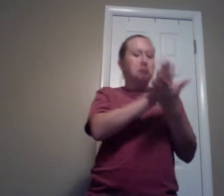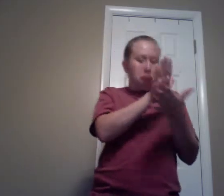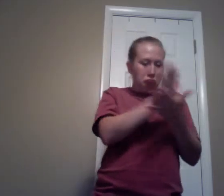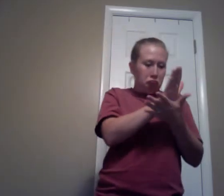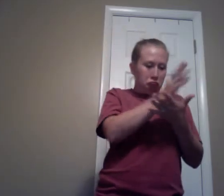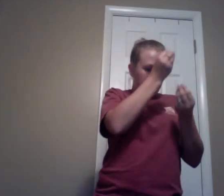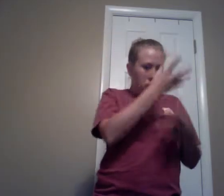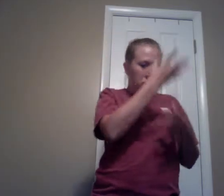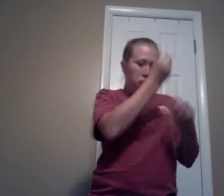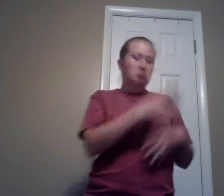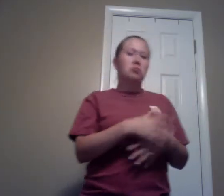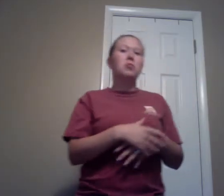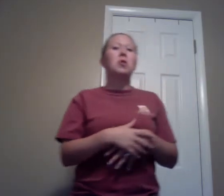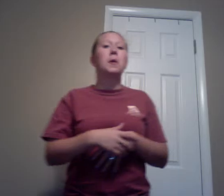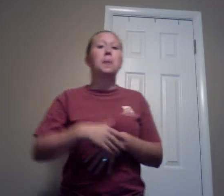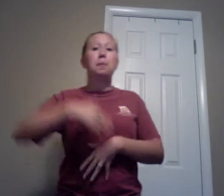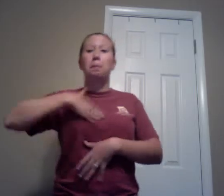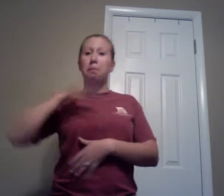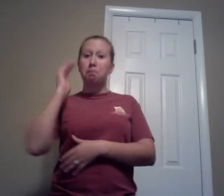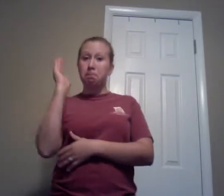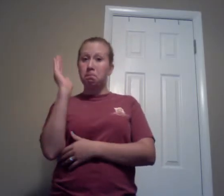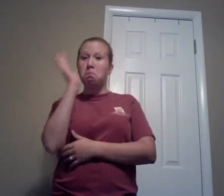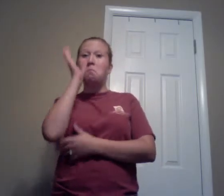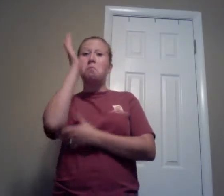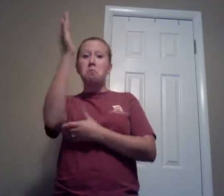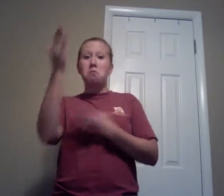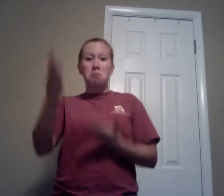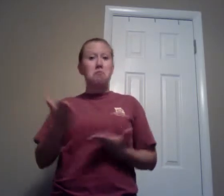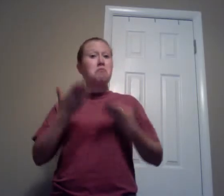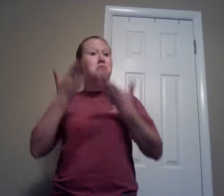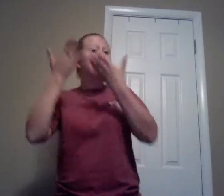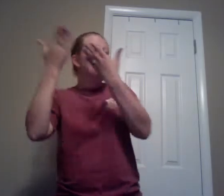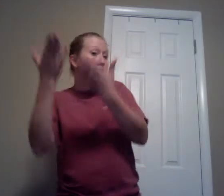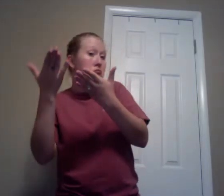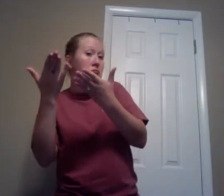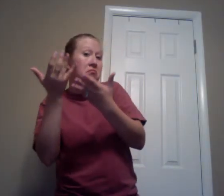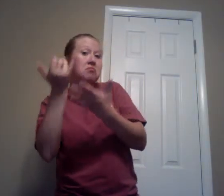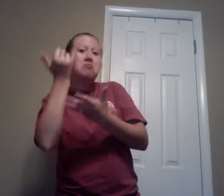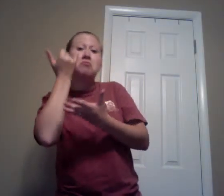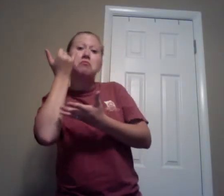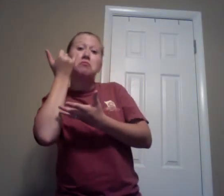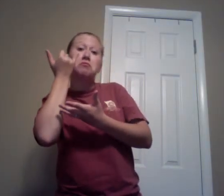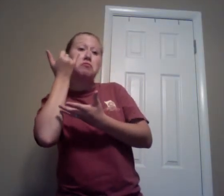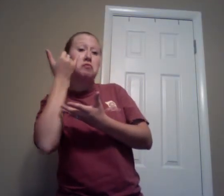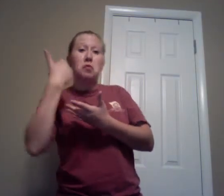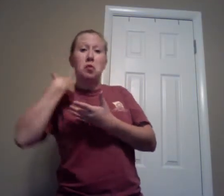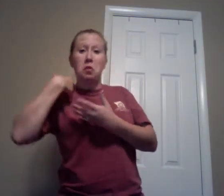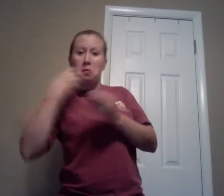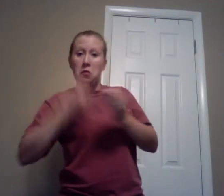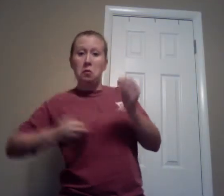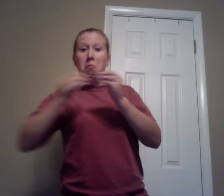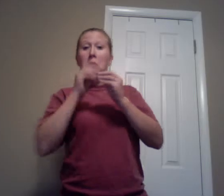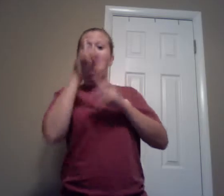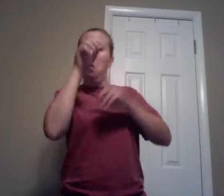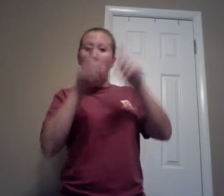and suggestions. You may discuss them with your physician if you think they would be helpful, and utilize whatever your